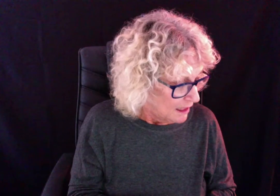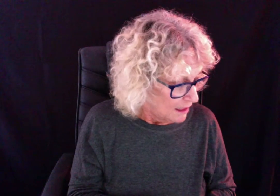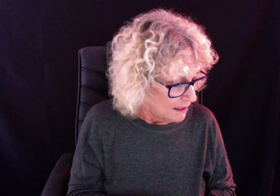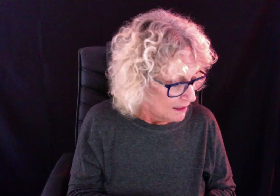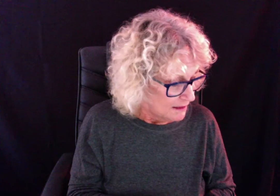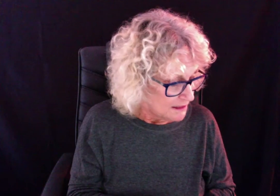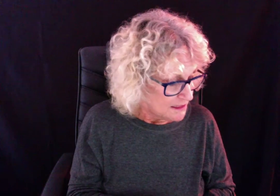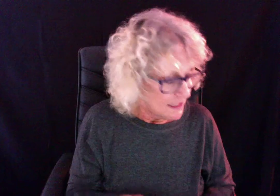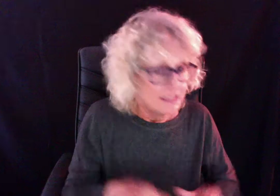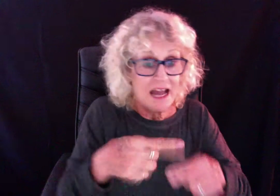Let's see,